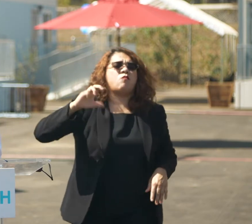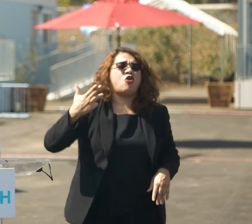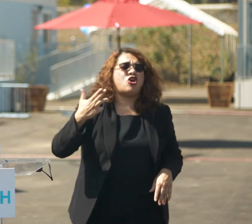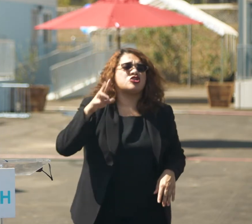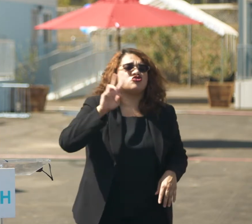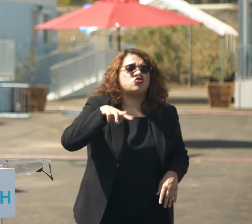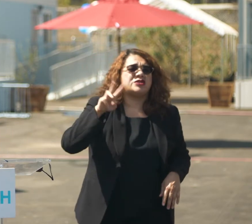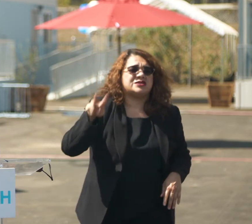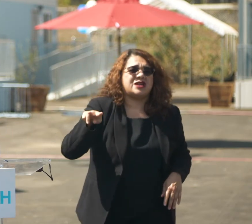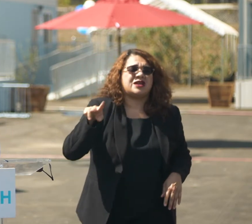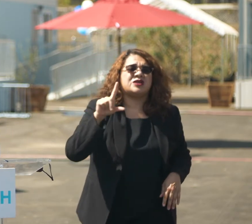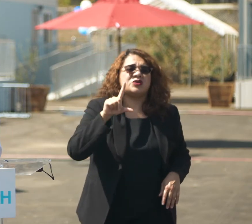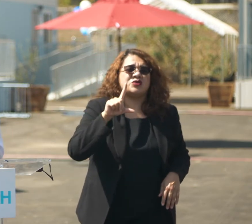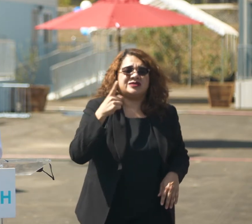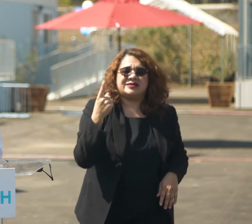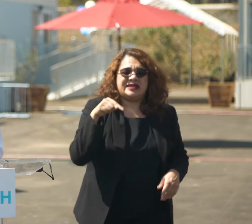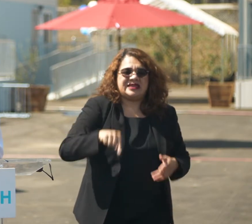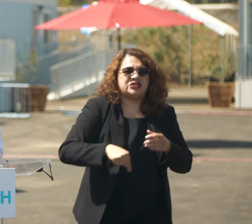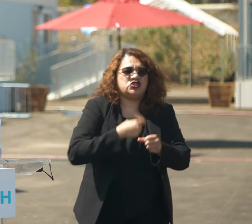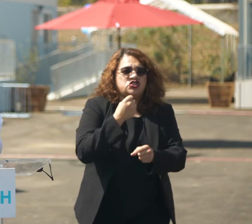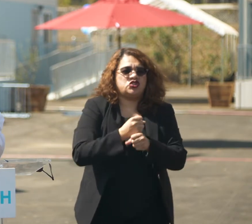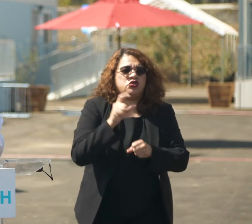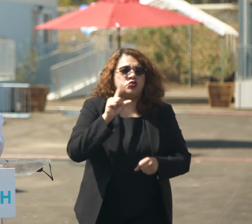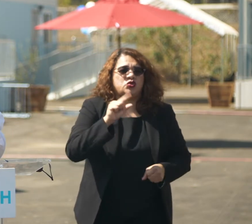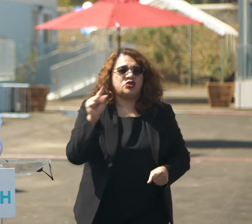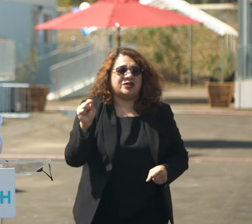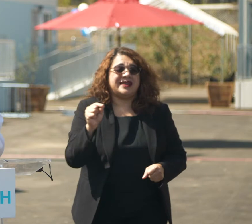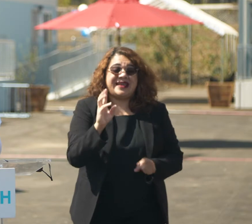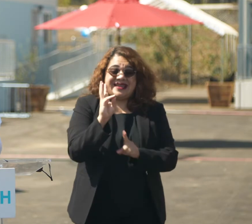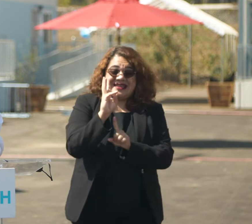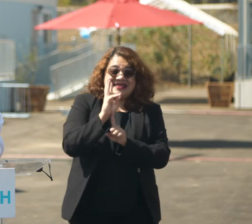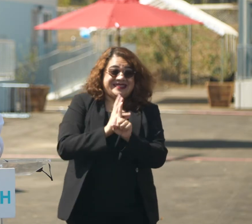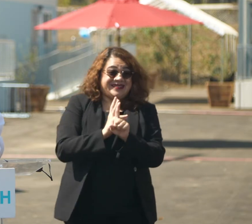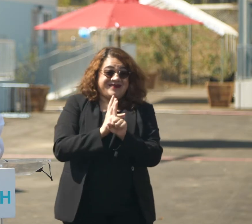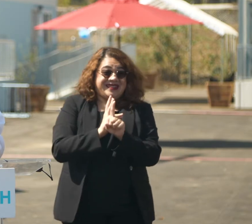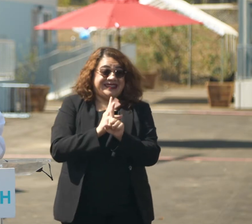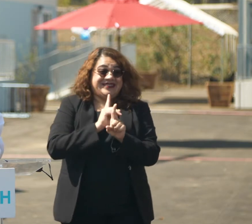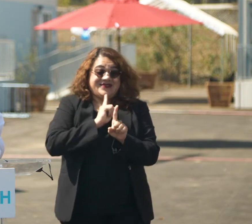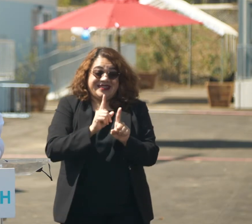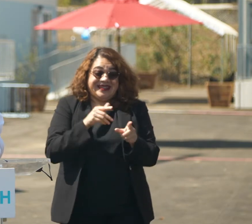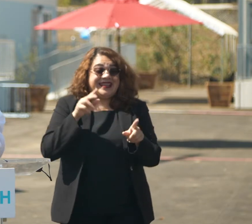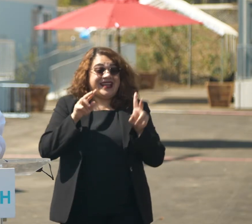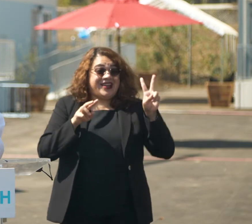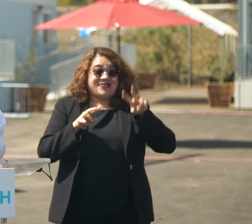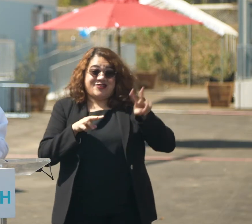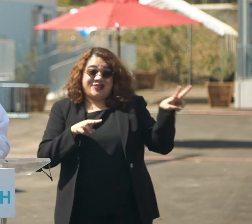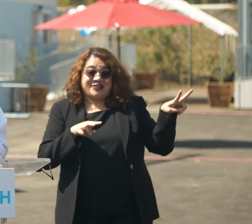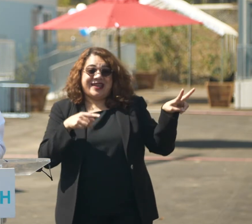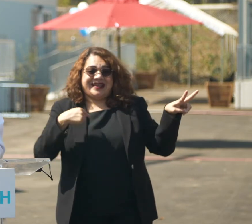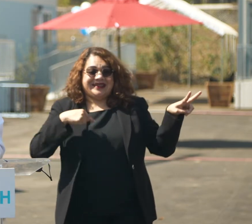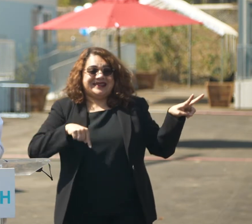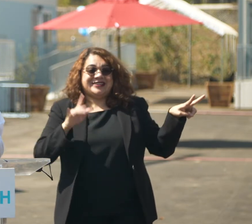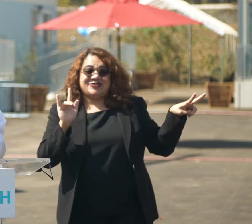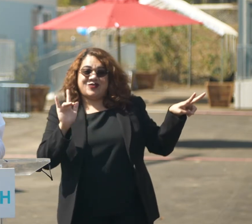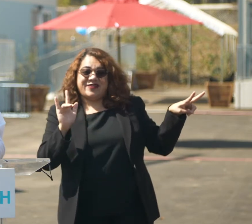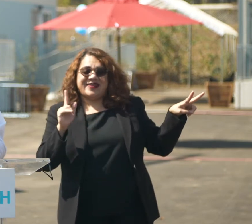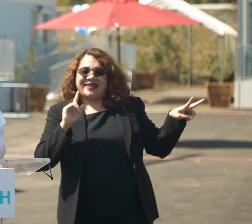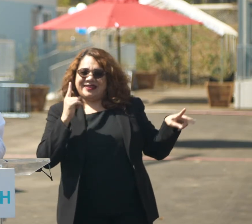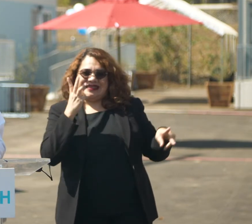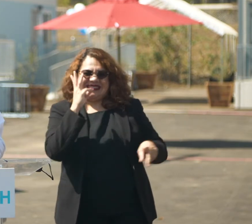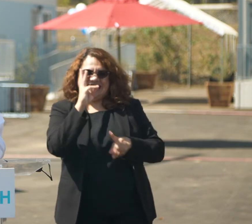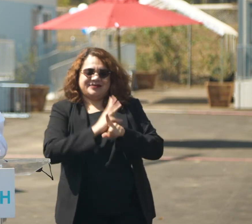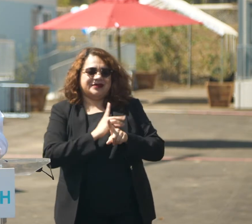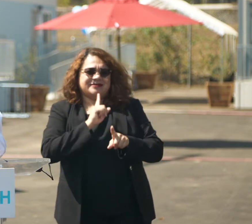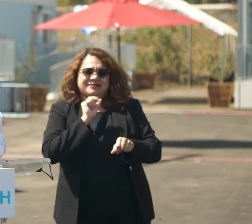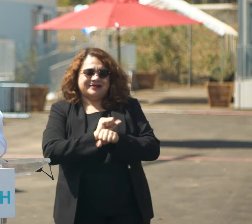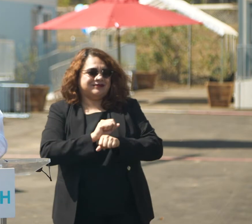22nd, 2020. I am proud to be here almost exactly 6 months from that date, ready for this facility to serve